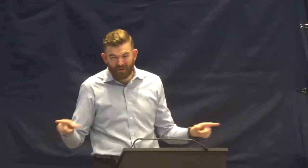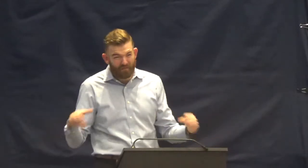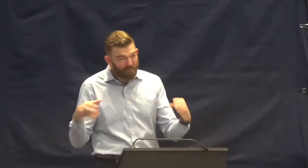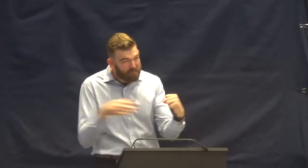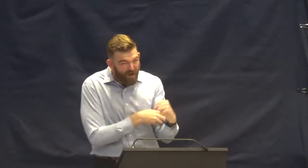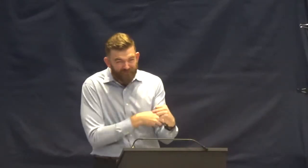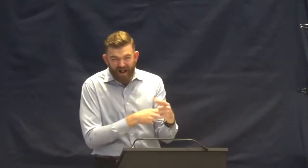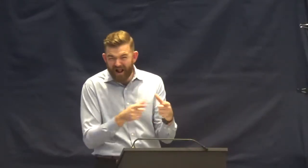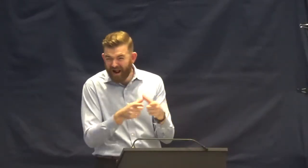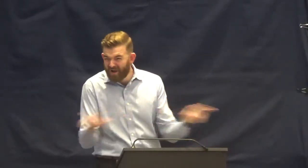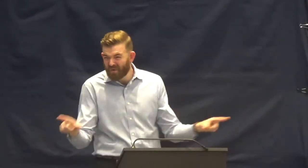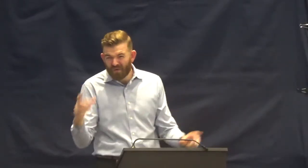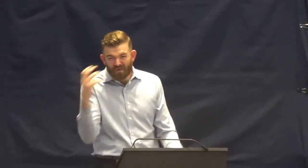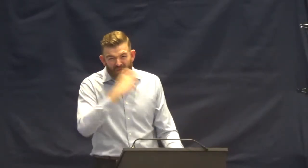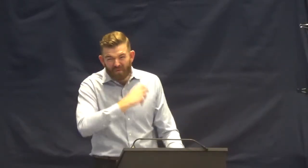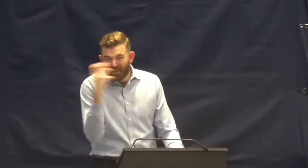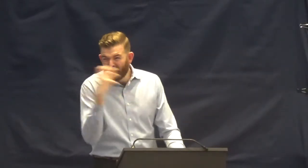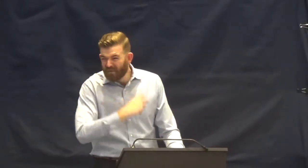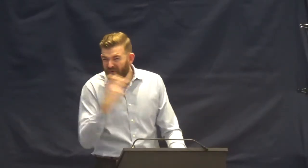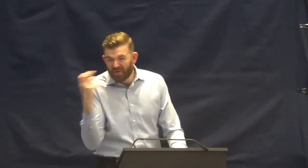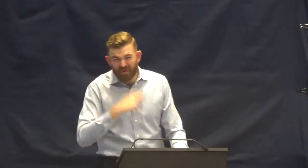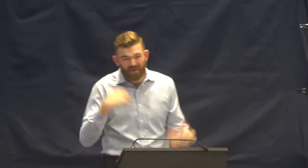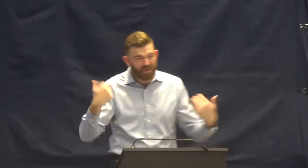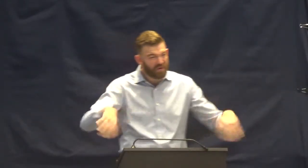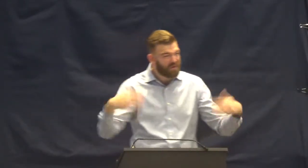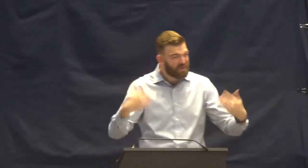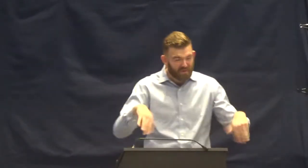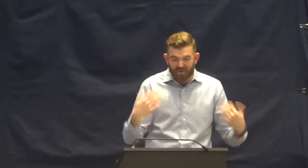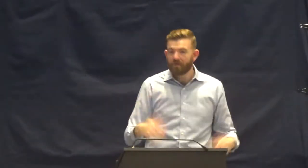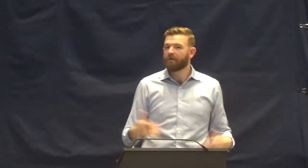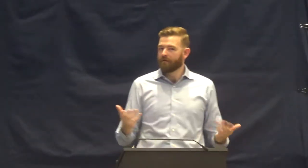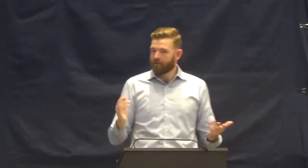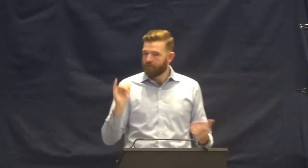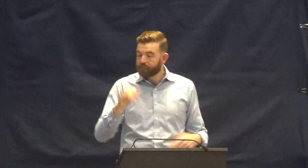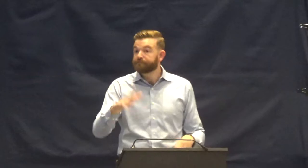do. It's beautiful, it's powerful, it's incredible.